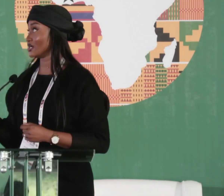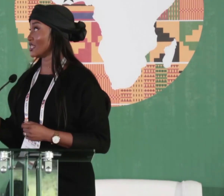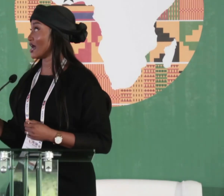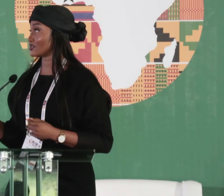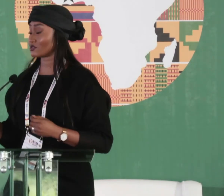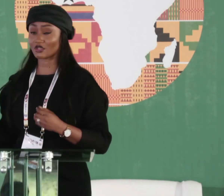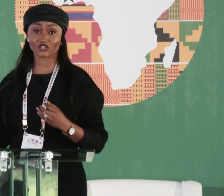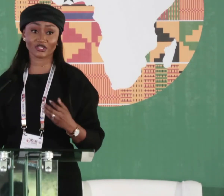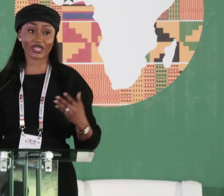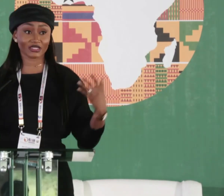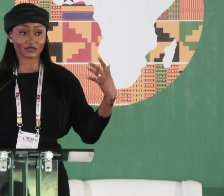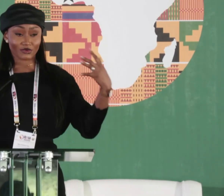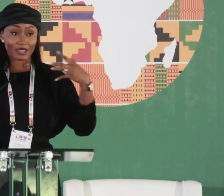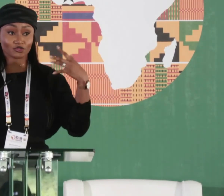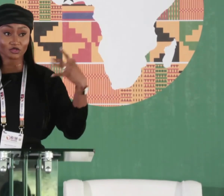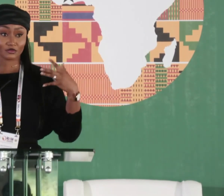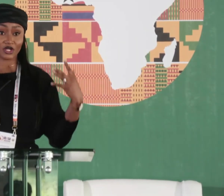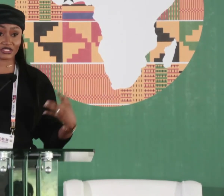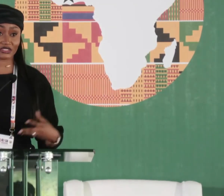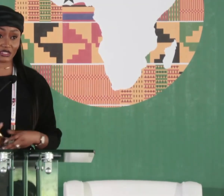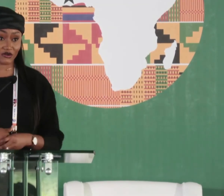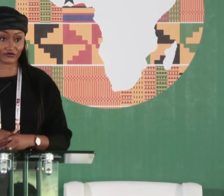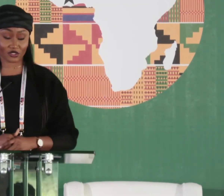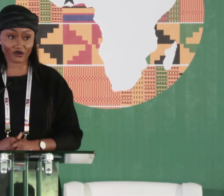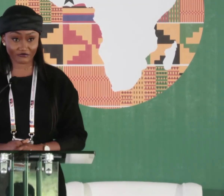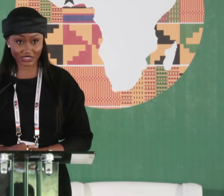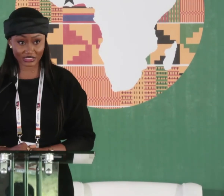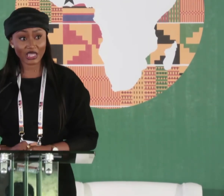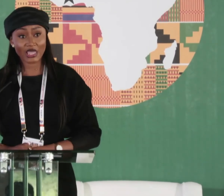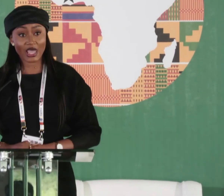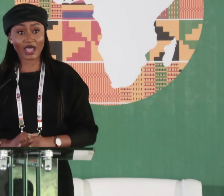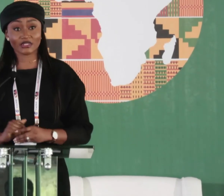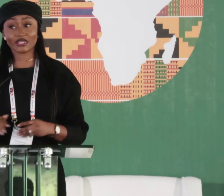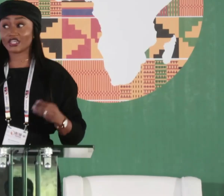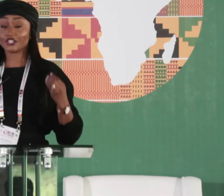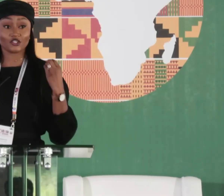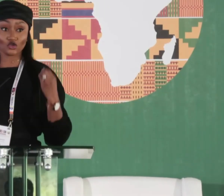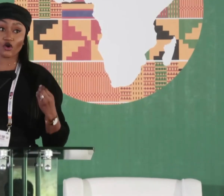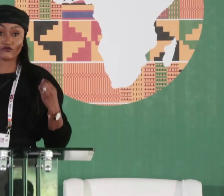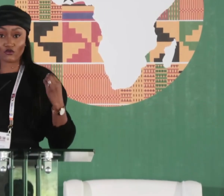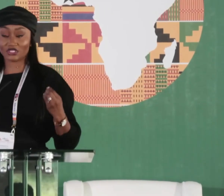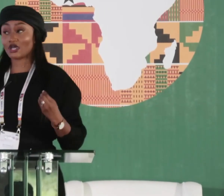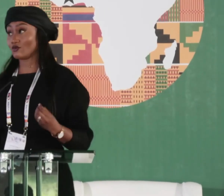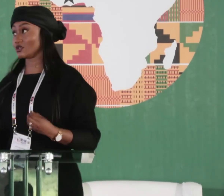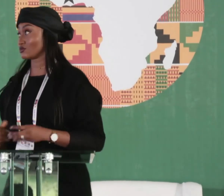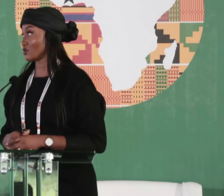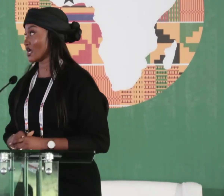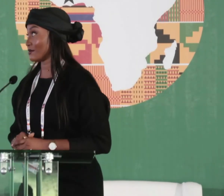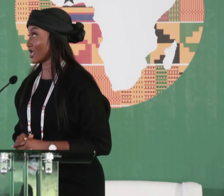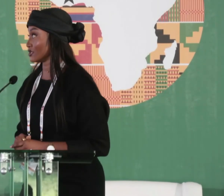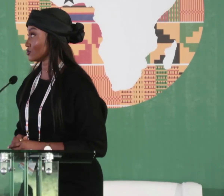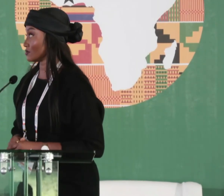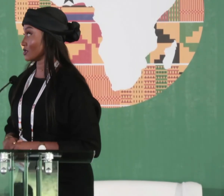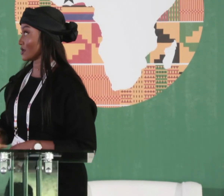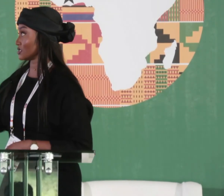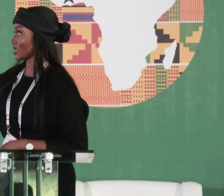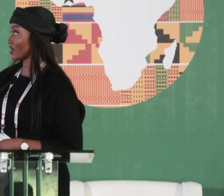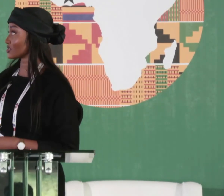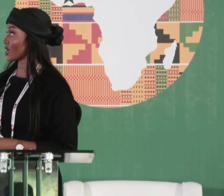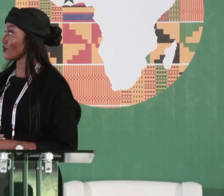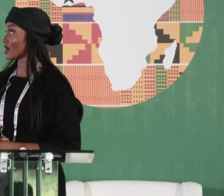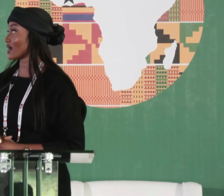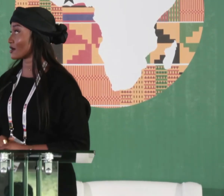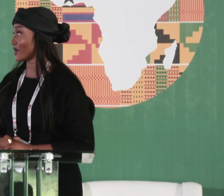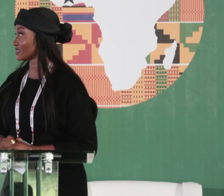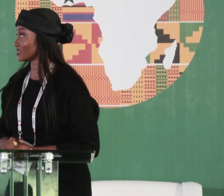well as to make sure that it rhymes with the policy of the government and that they're in the know of what we are planning to implement.